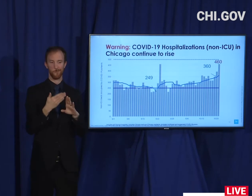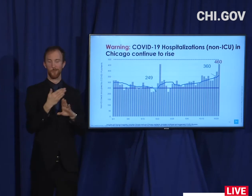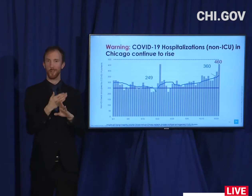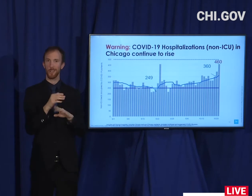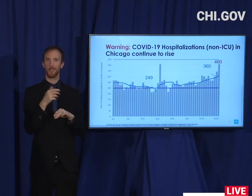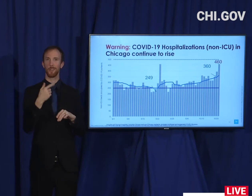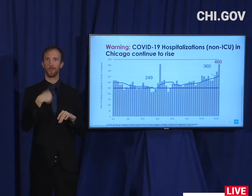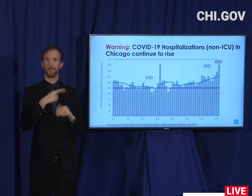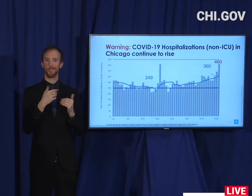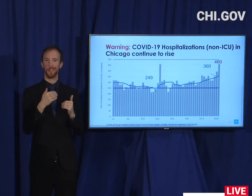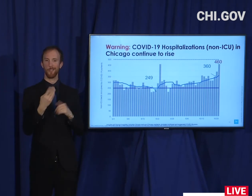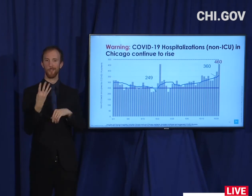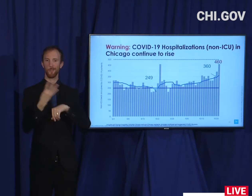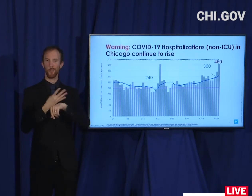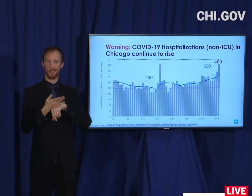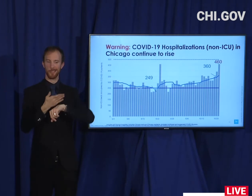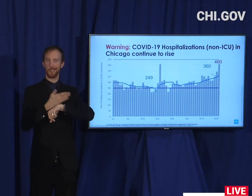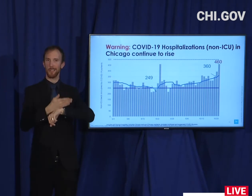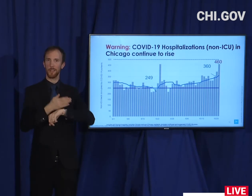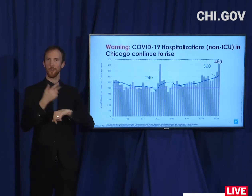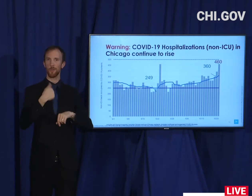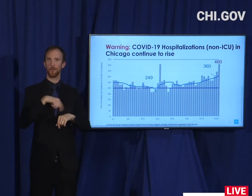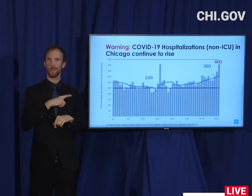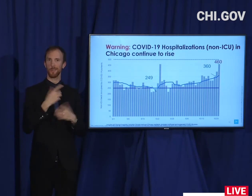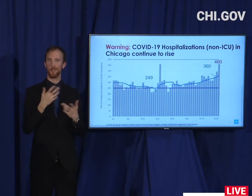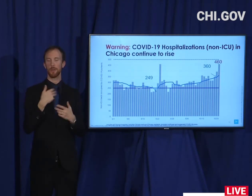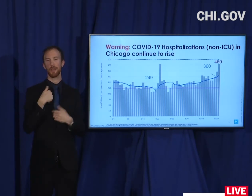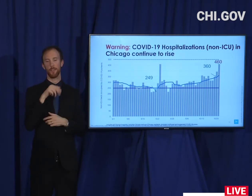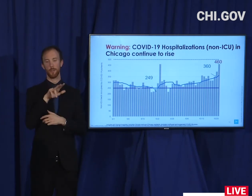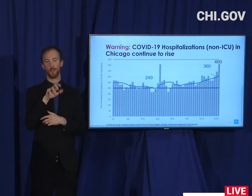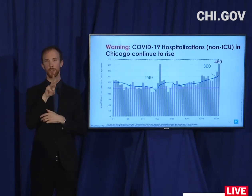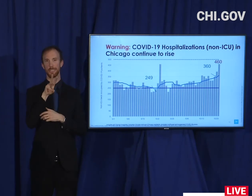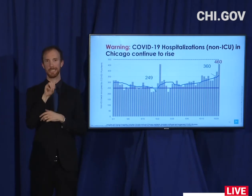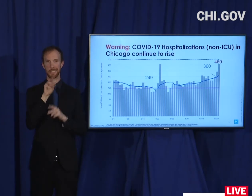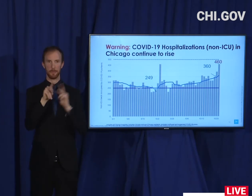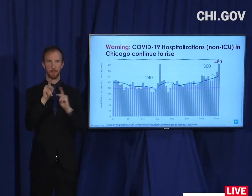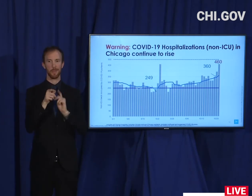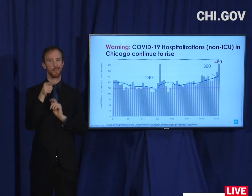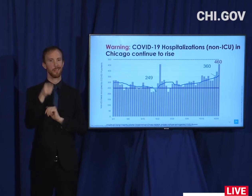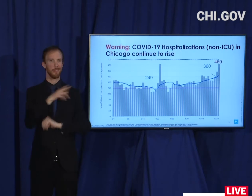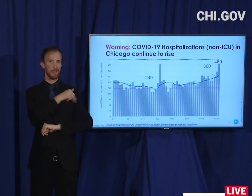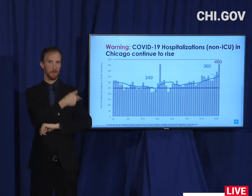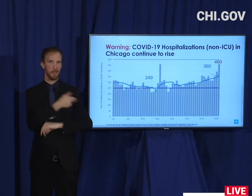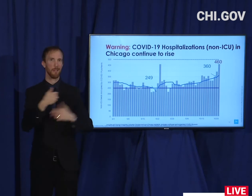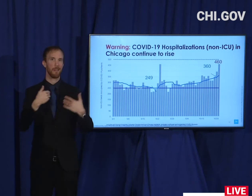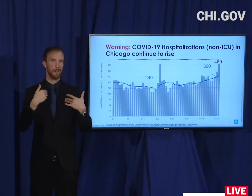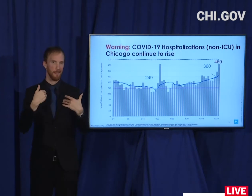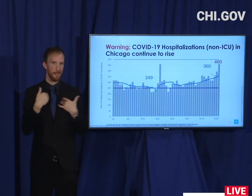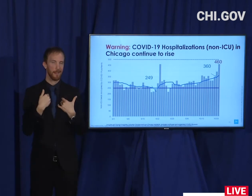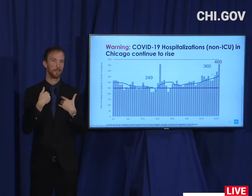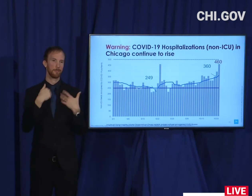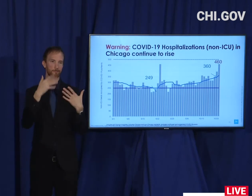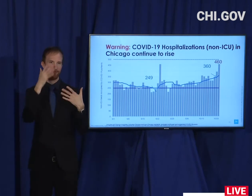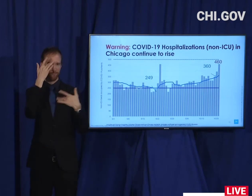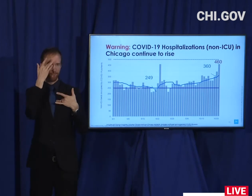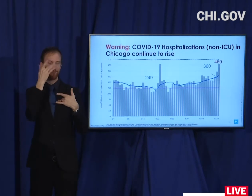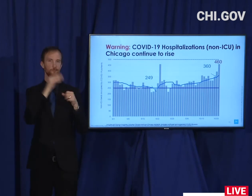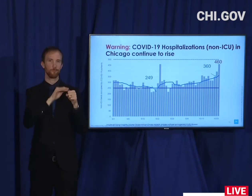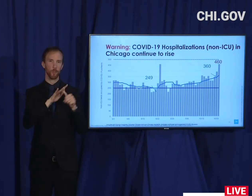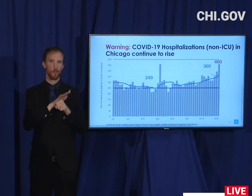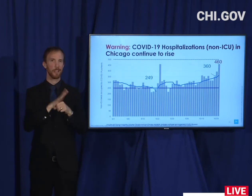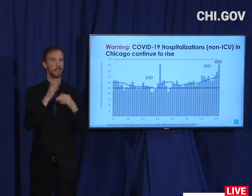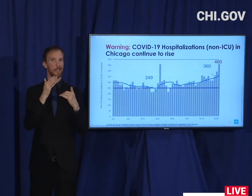is up to 360 cases in the hospital, and our most recent day is at 460. We